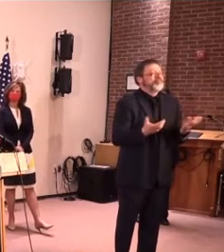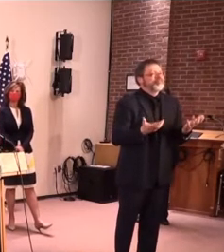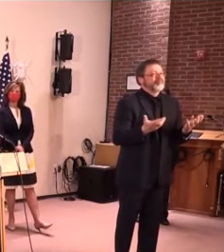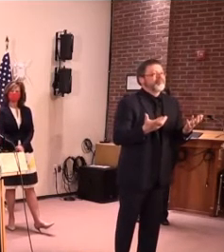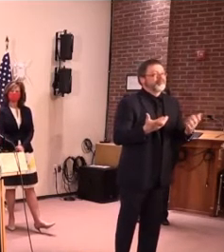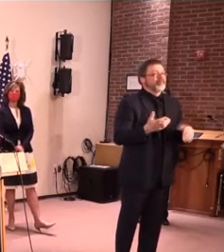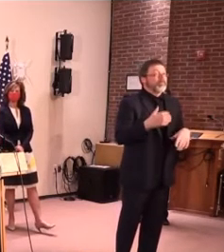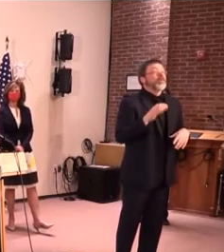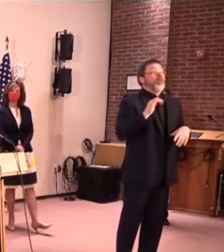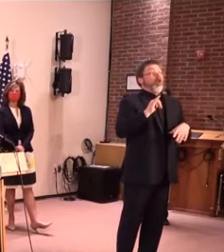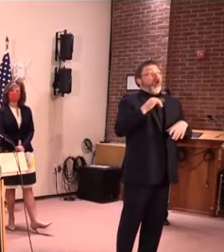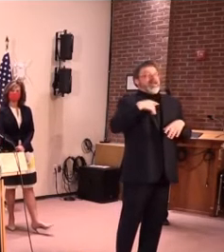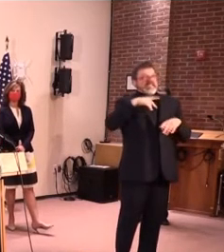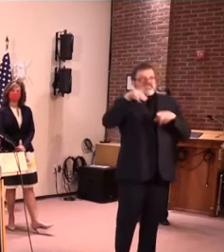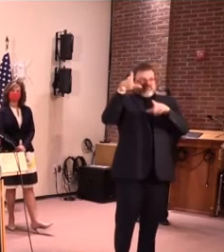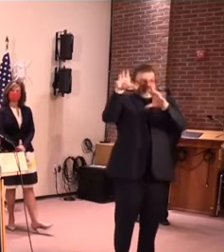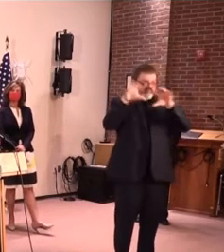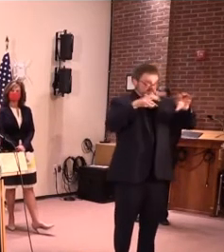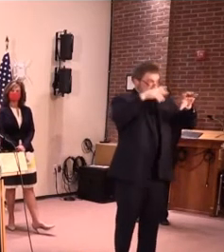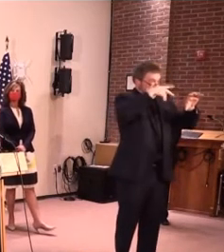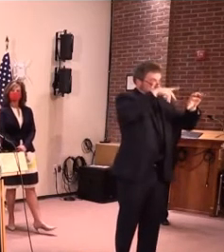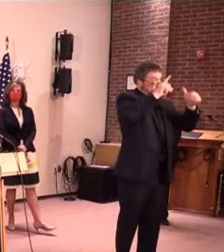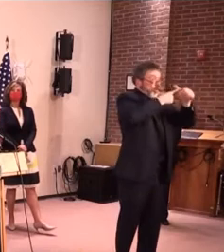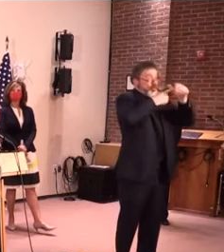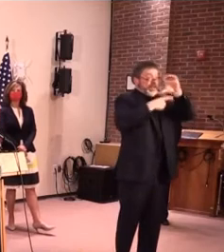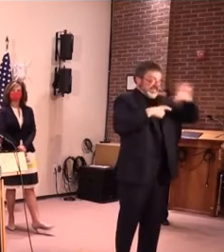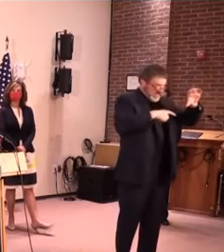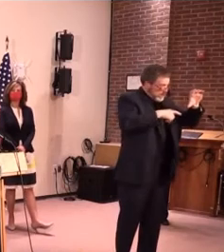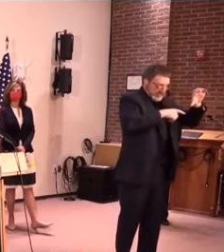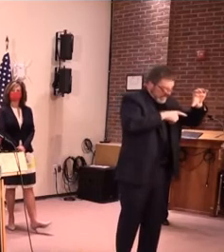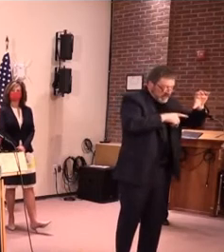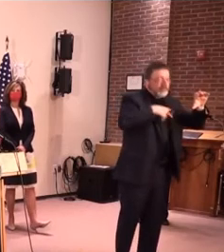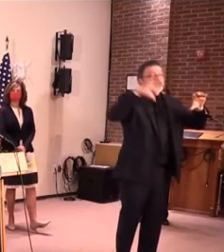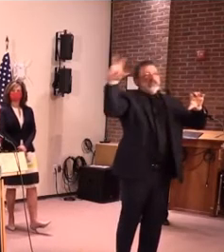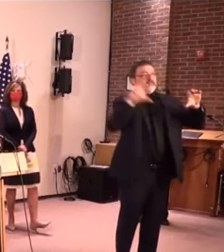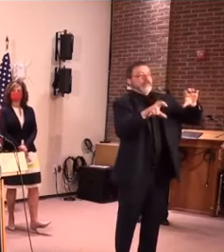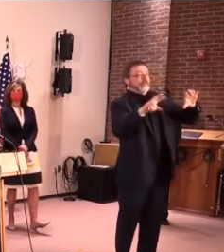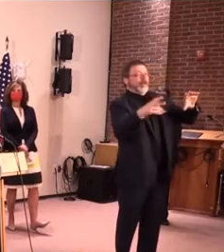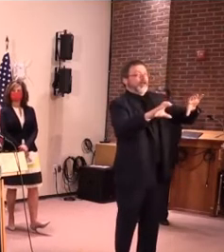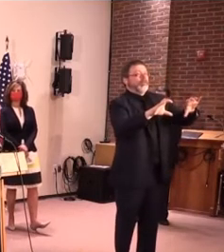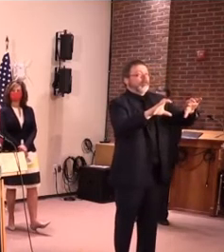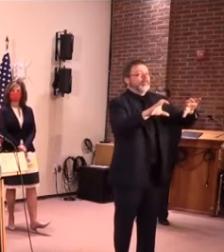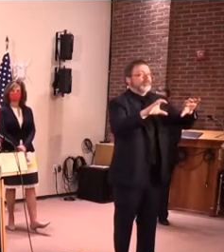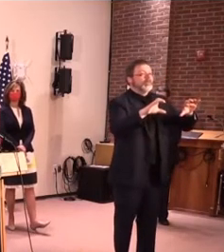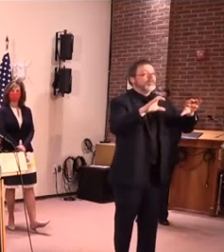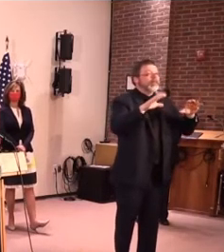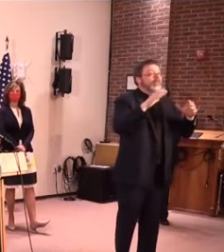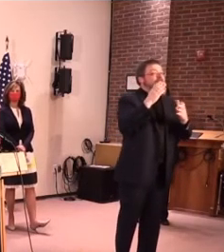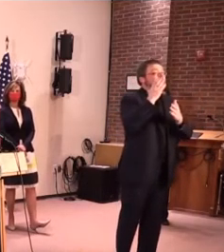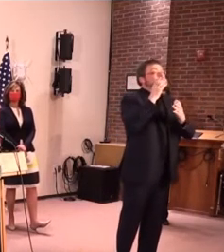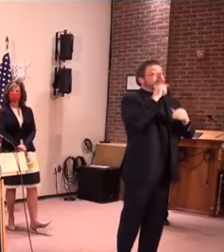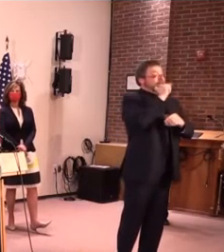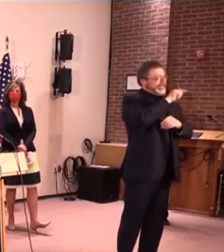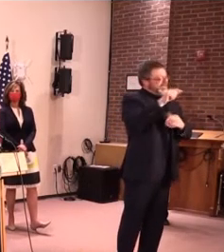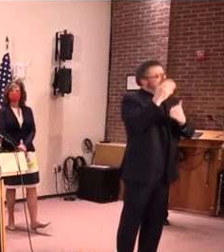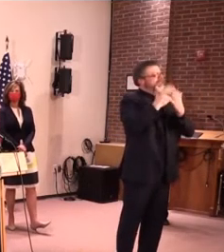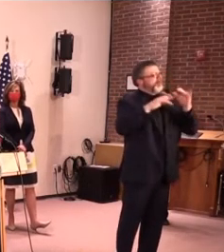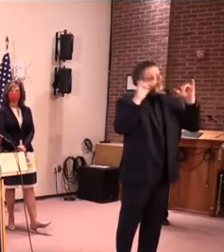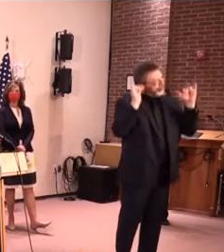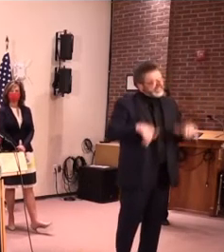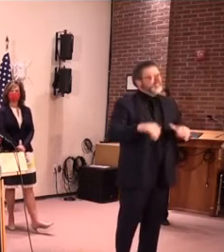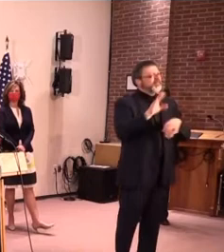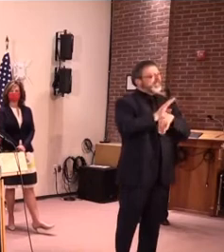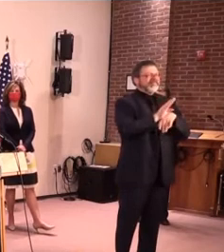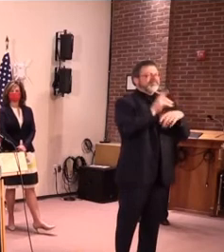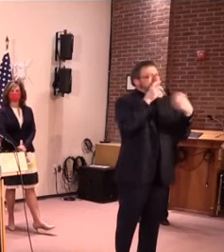we recognize that the benefit of this program would not extend far enough, both in terms of time frame and eligibility, to preserve our